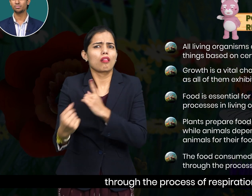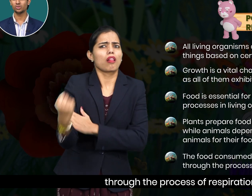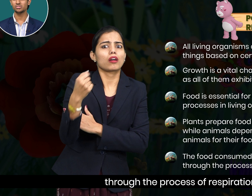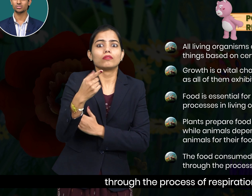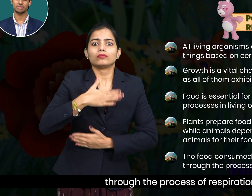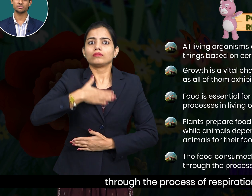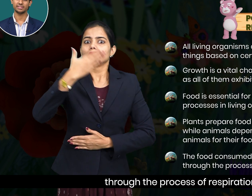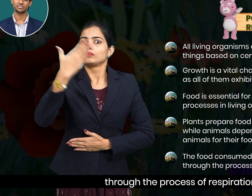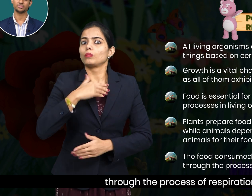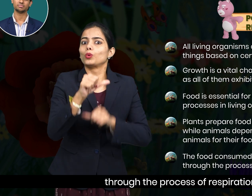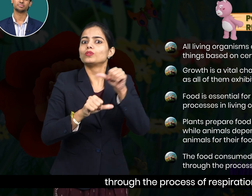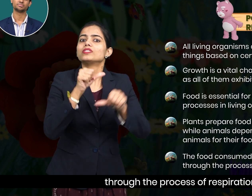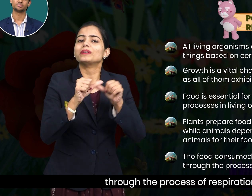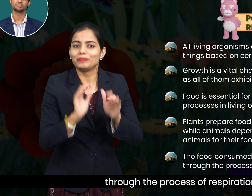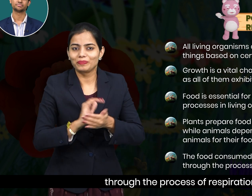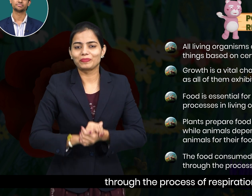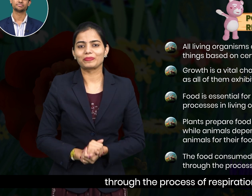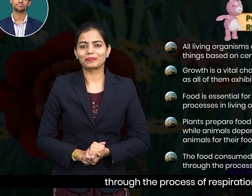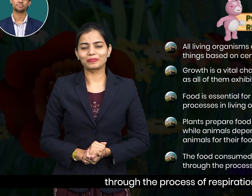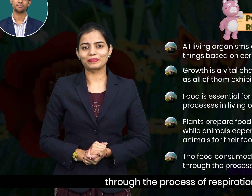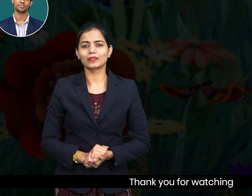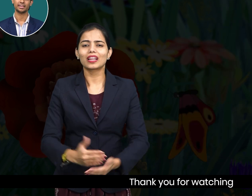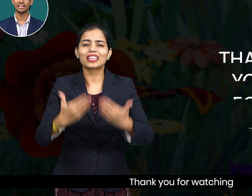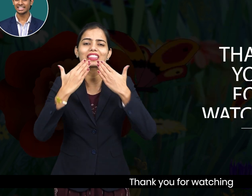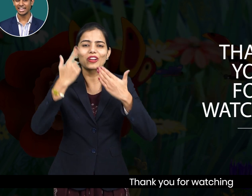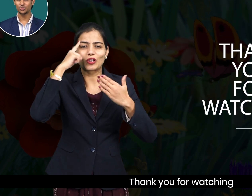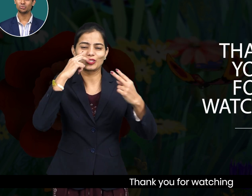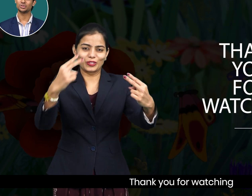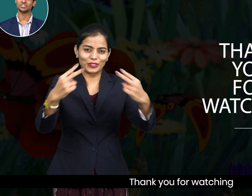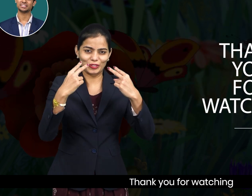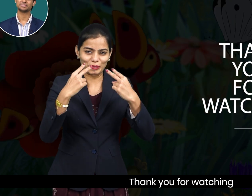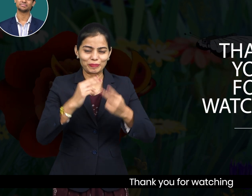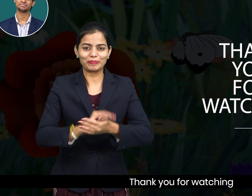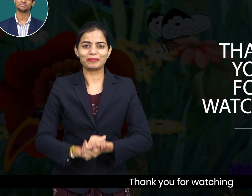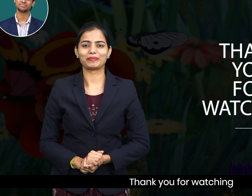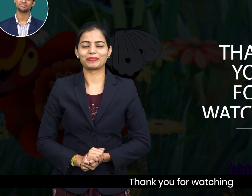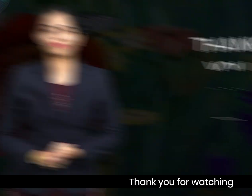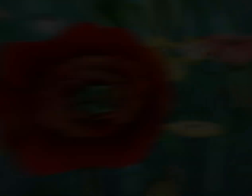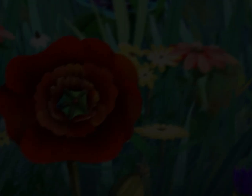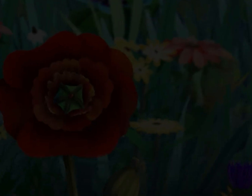through the process of respiration. Thank you for watching.